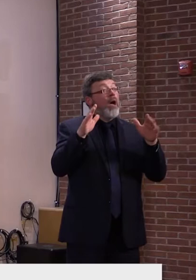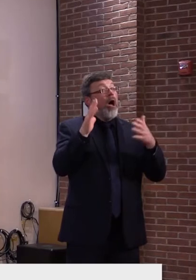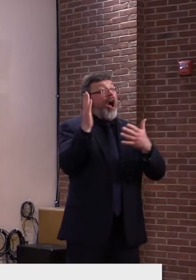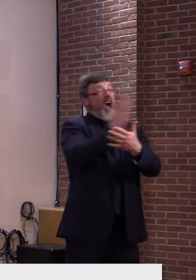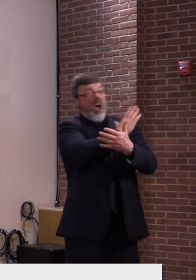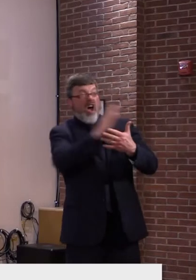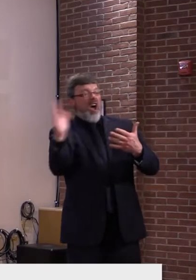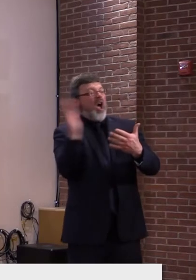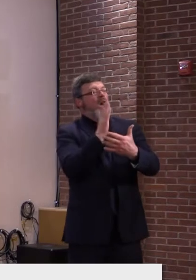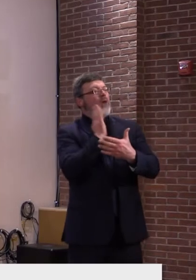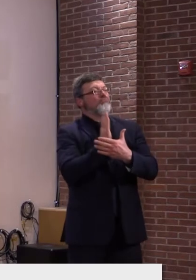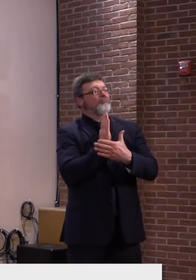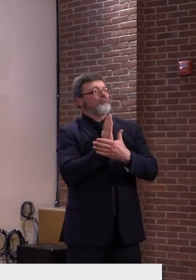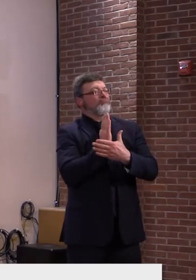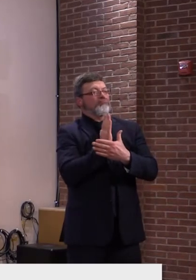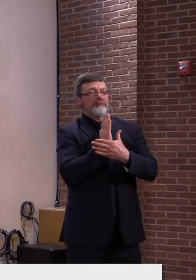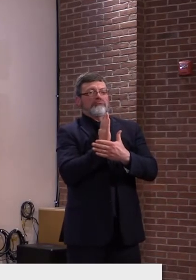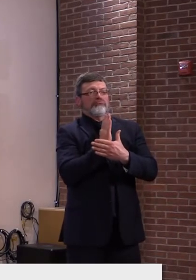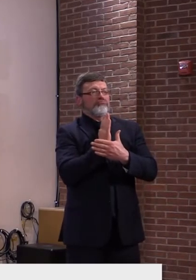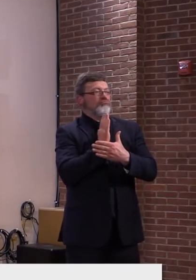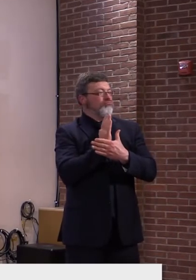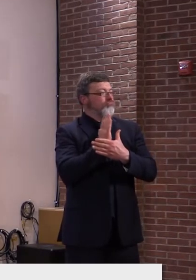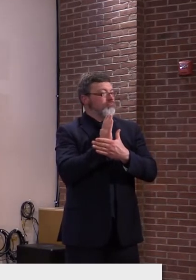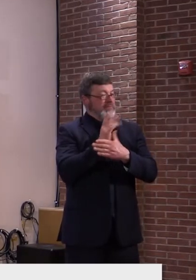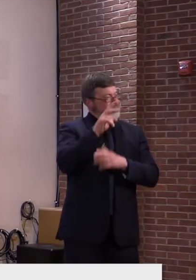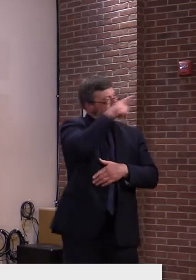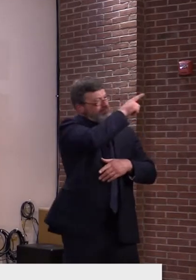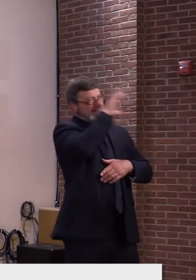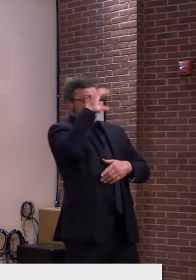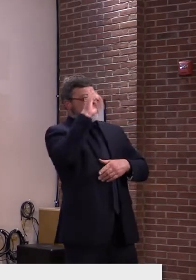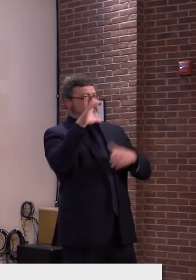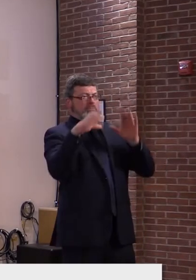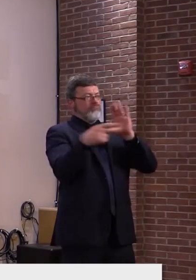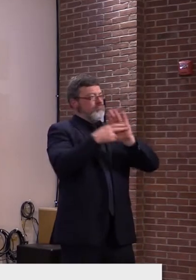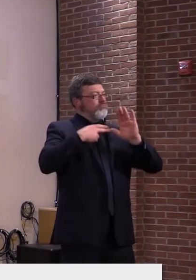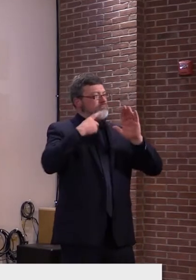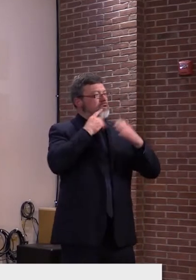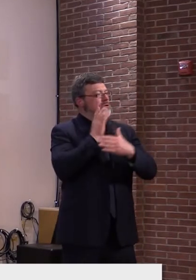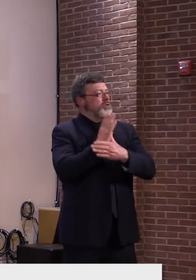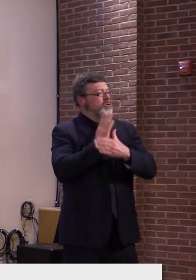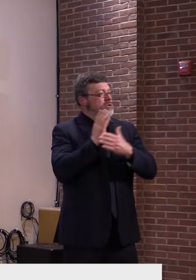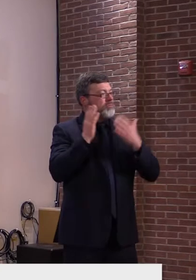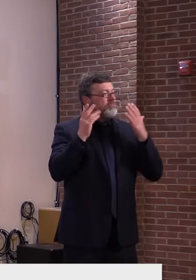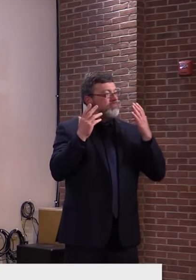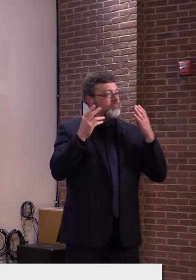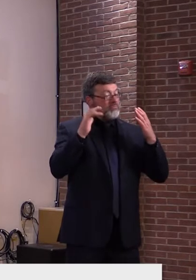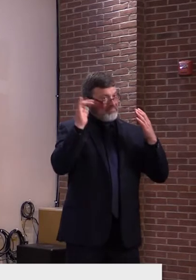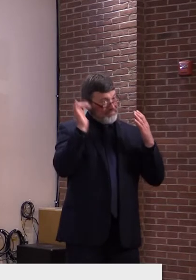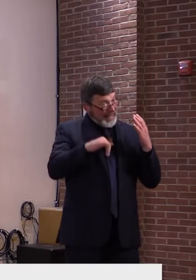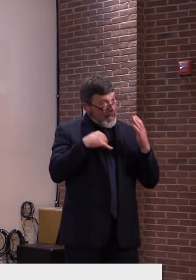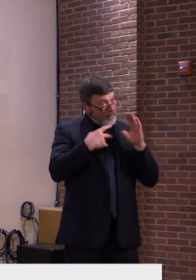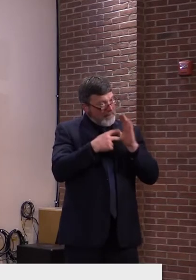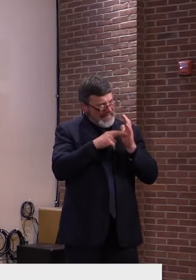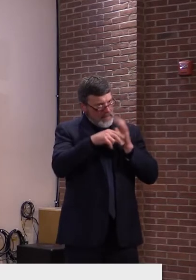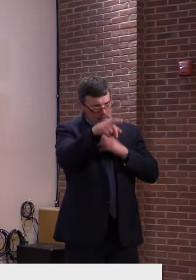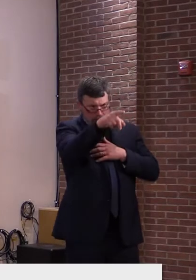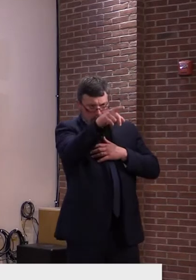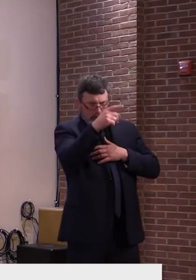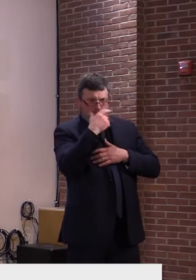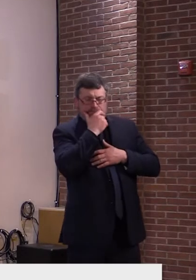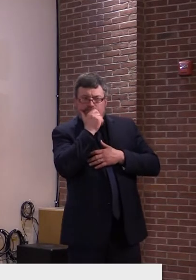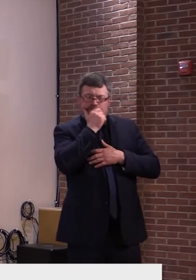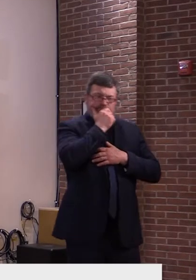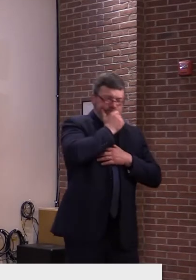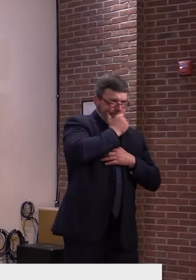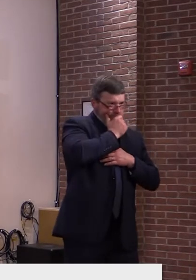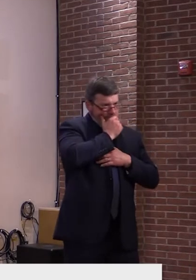this. If you are at high risk for severe illness, talk to your healthcare provider about whether you need to wear a mask and